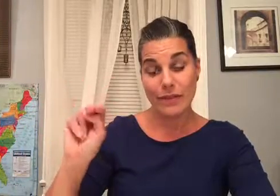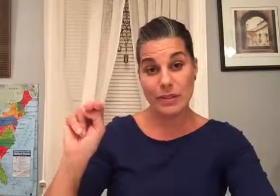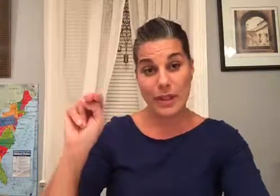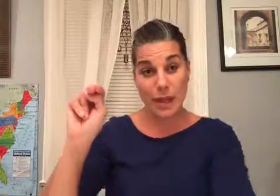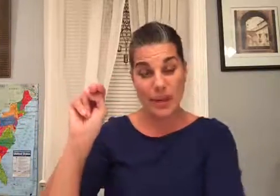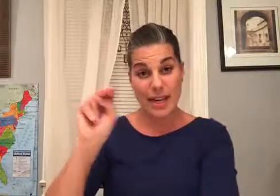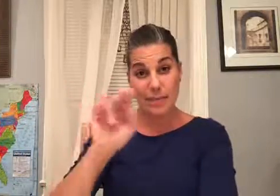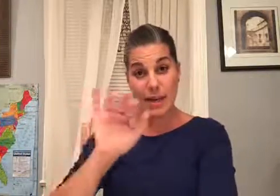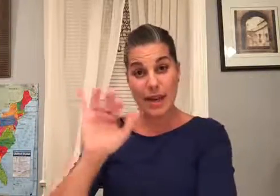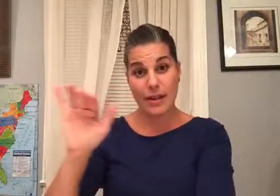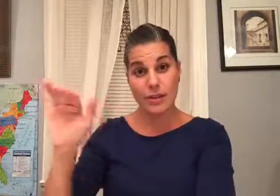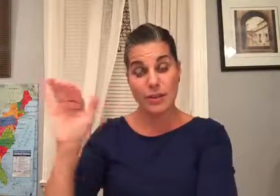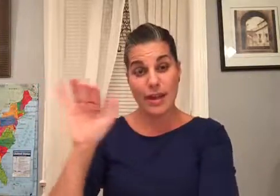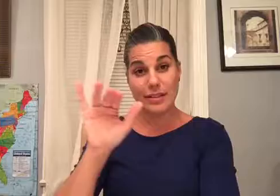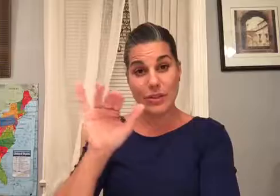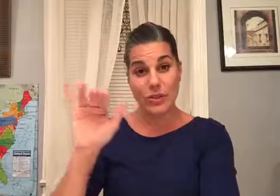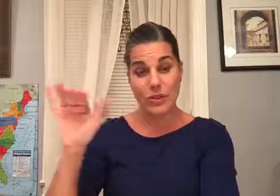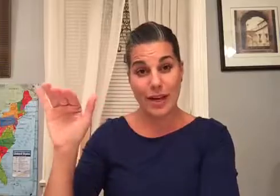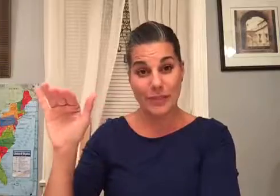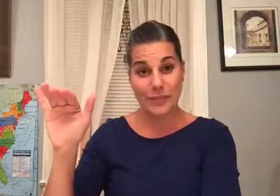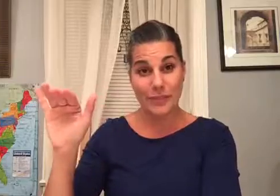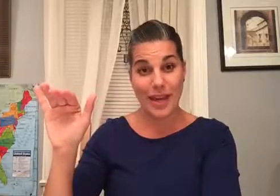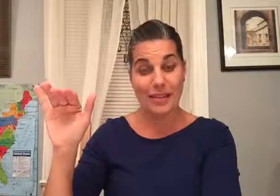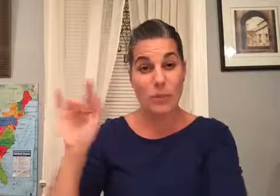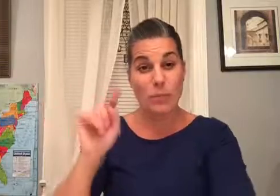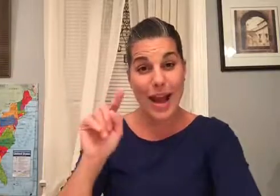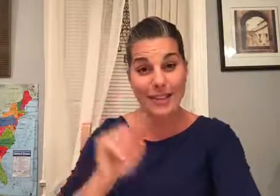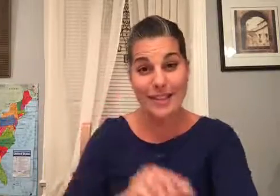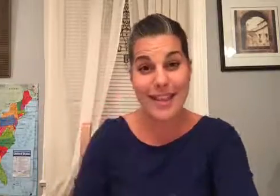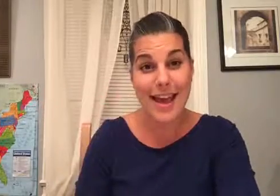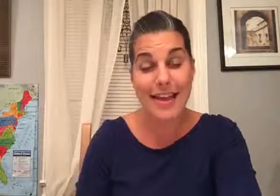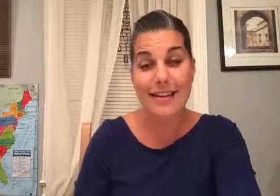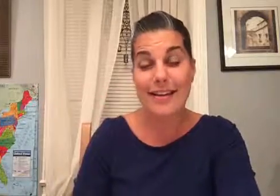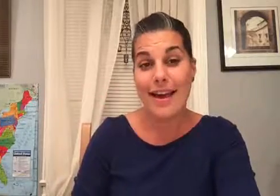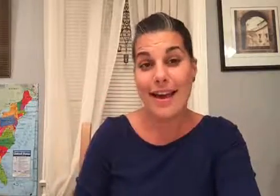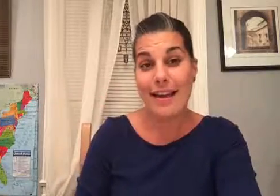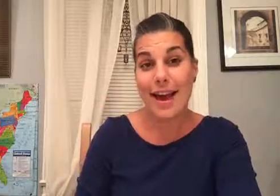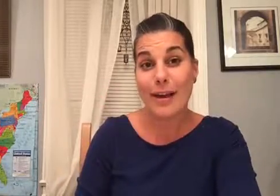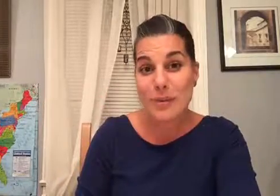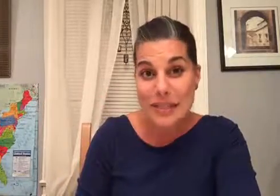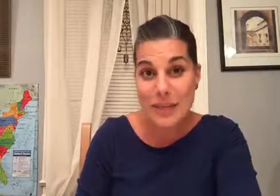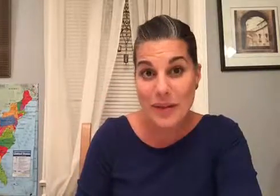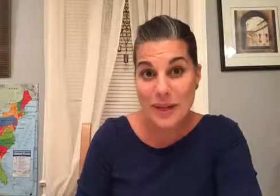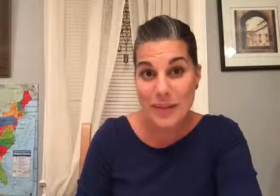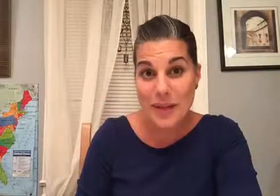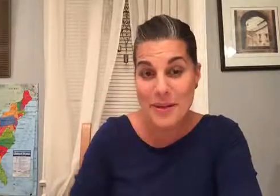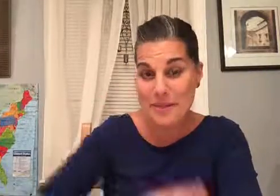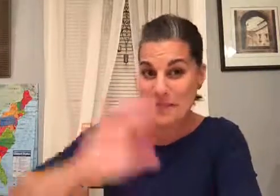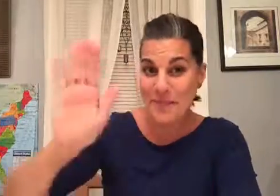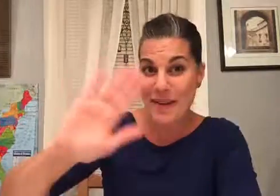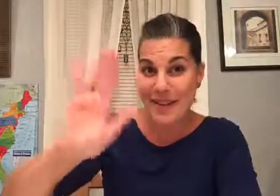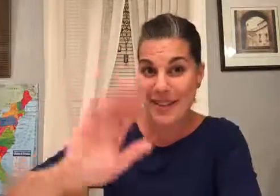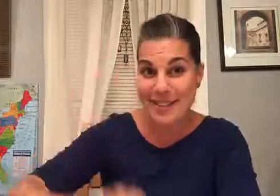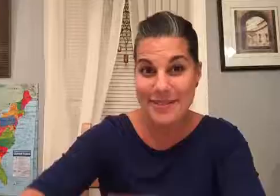You see how my hand is nice and straight. Okay, so practice that, and I will see you next week. Bye, guys.